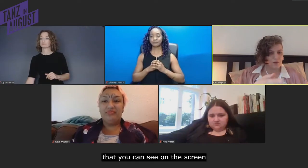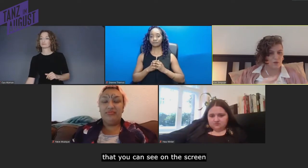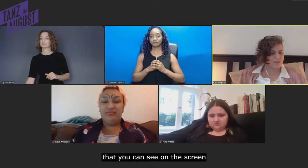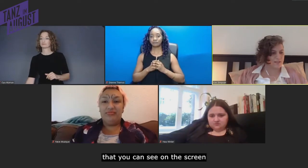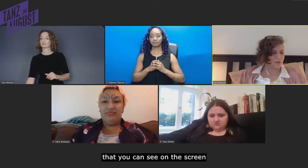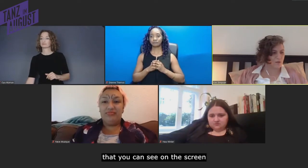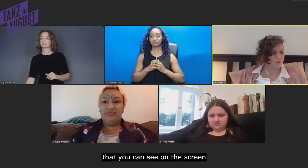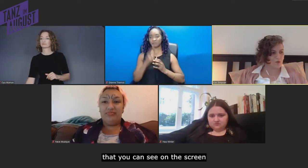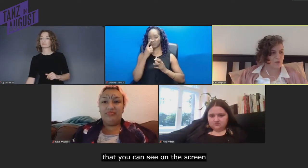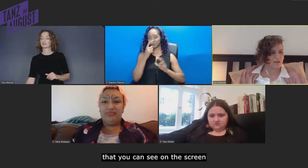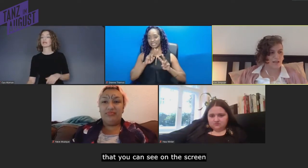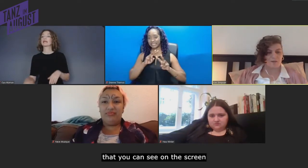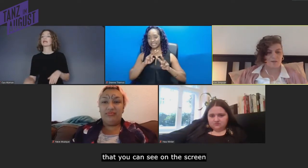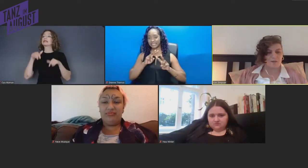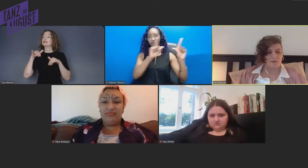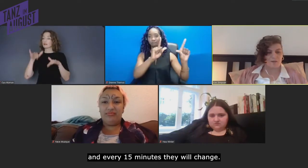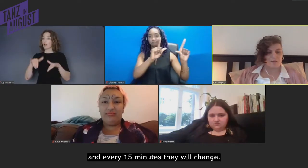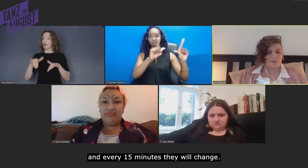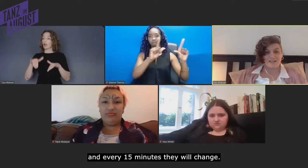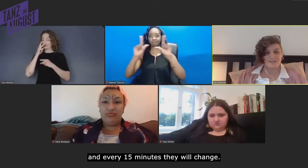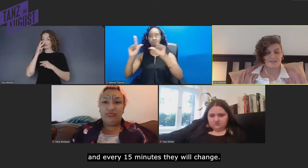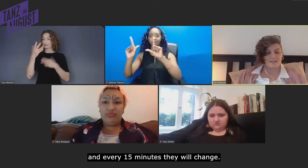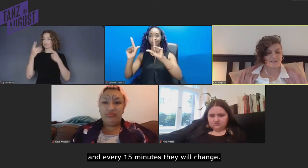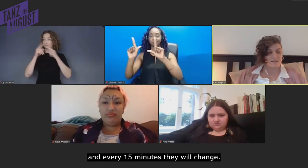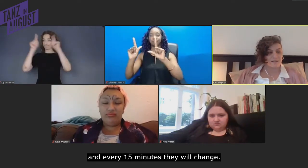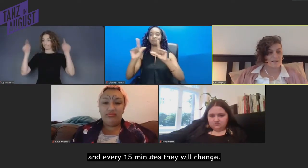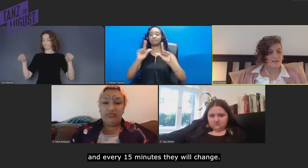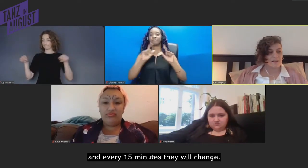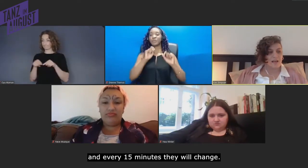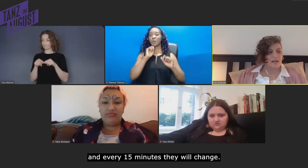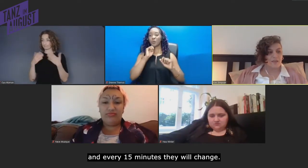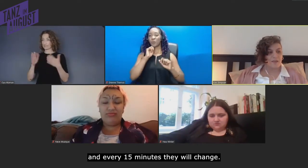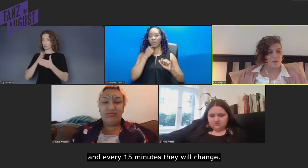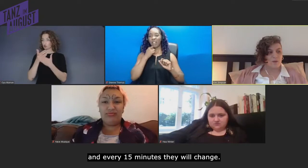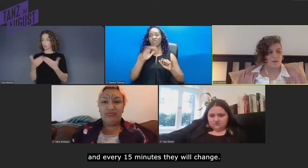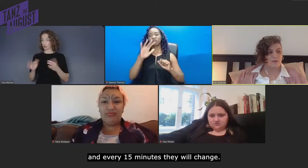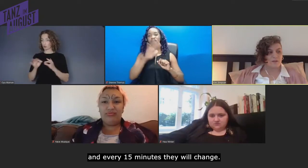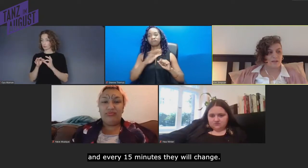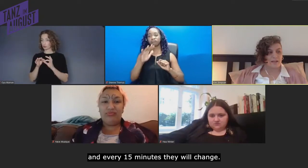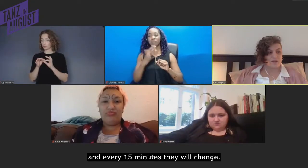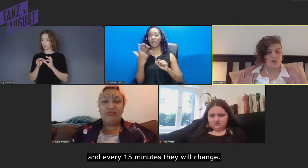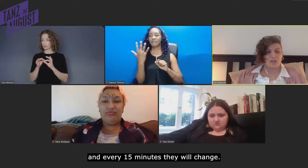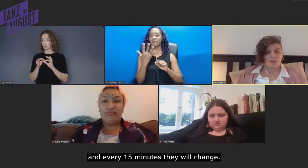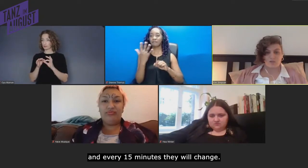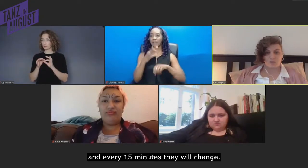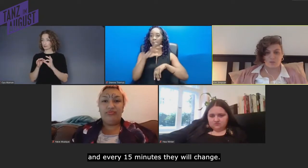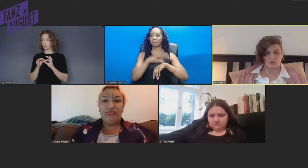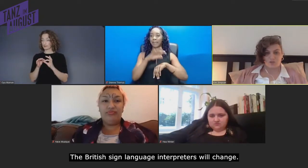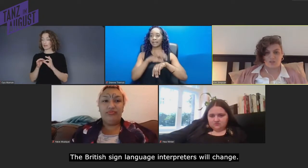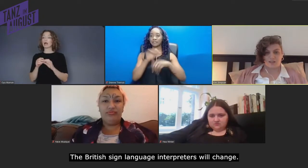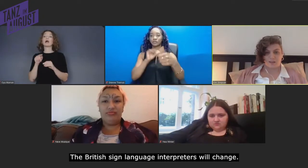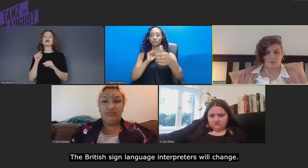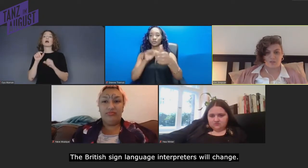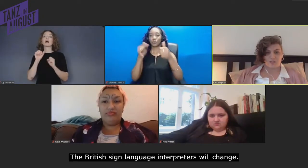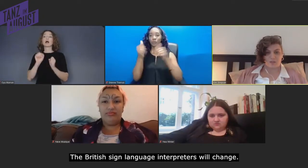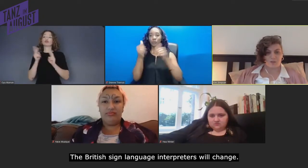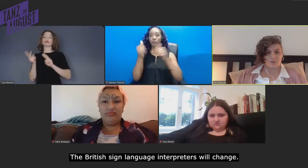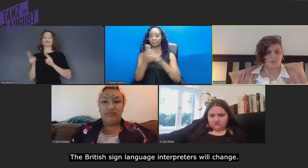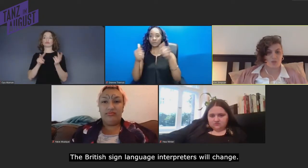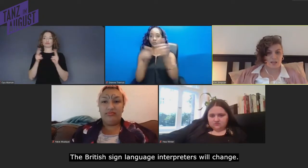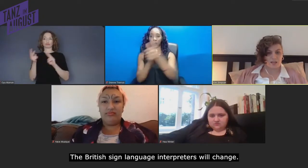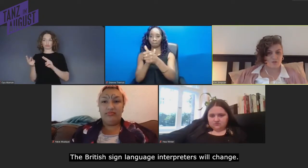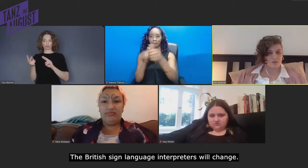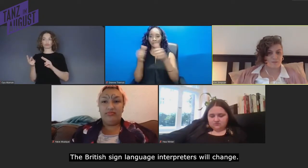that you can see on the screen, and every 15 minutes they will change. The British sign language interpreters